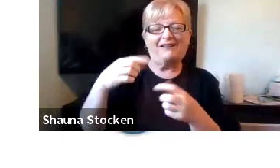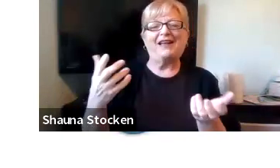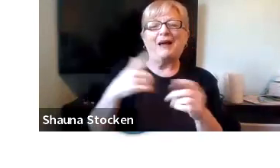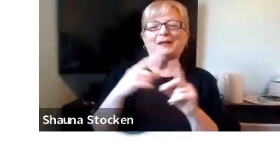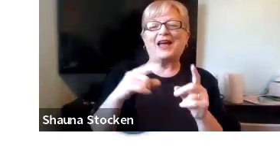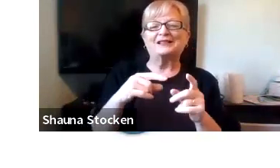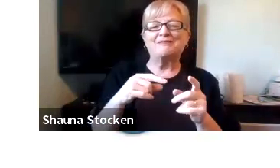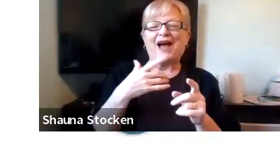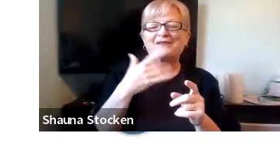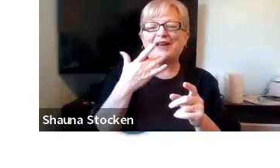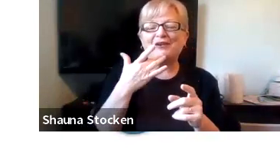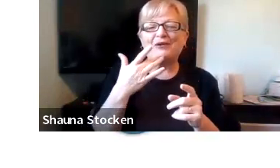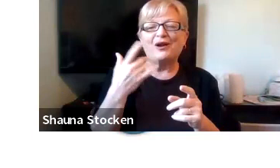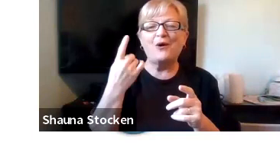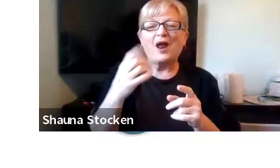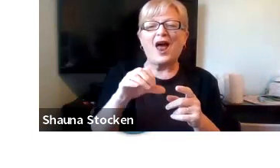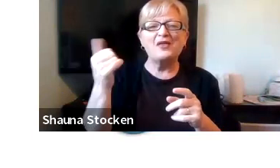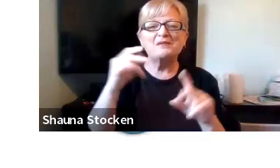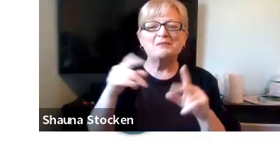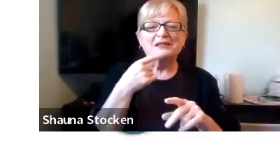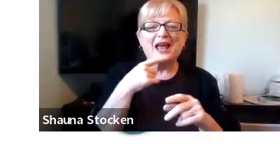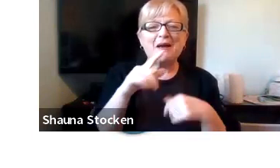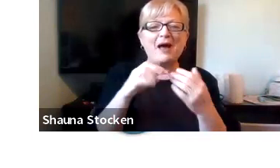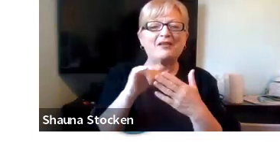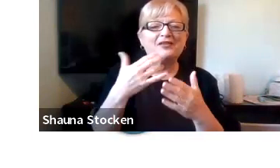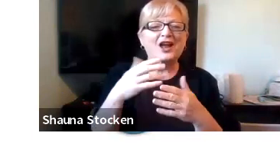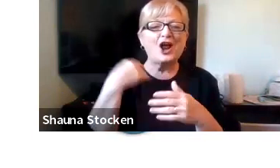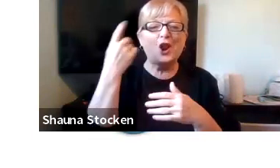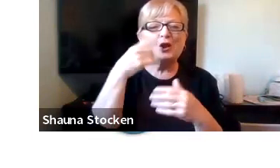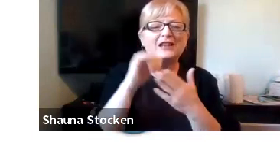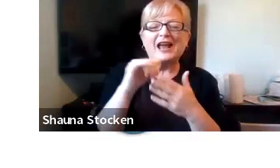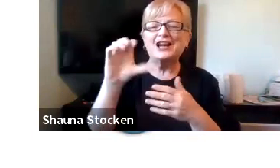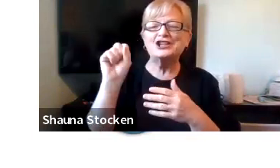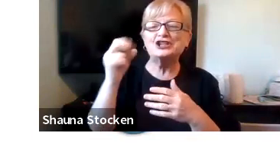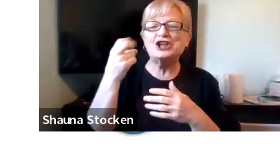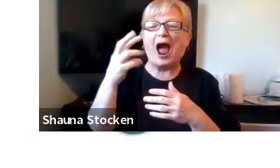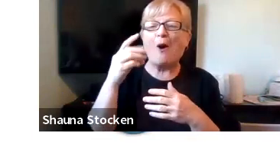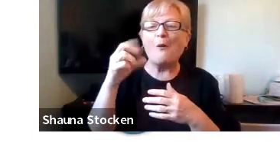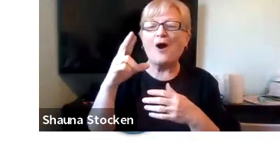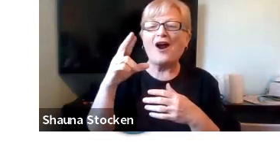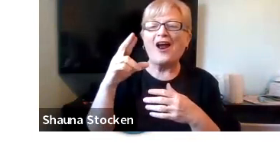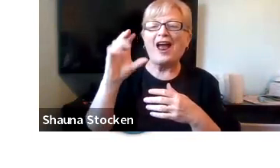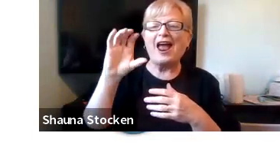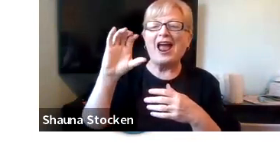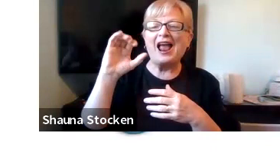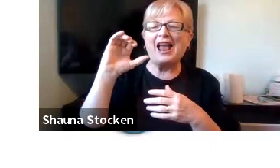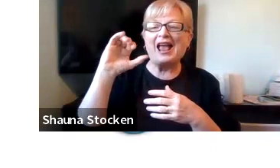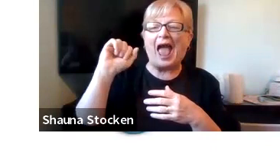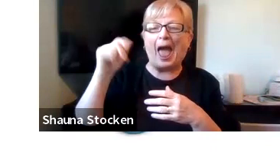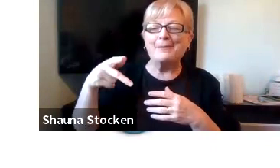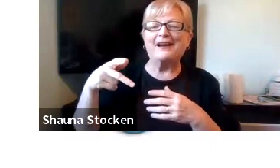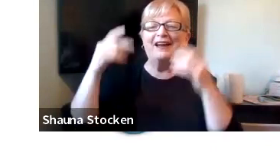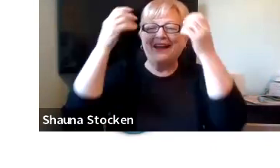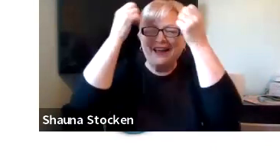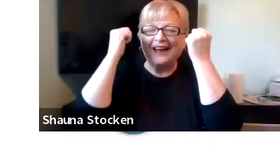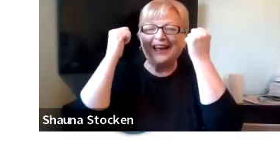one. What else do people say? Generally just shower cap, I think. Yeah, I think generally it's the shower cap, plus people just love,